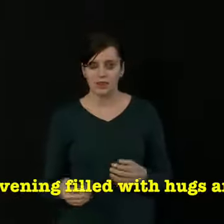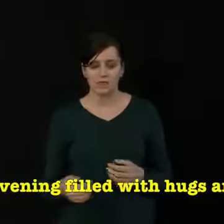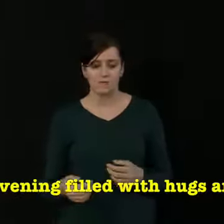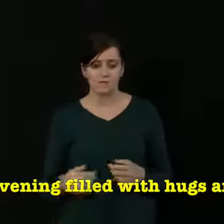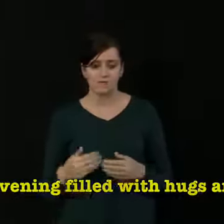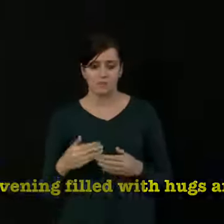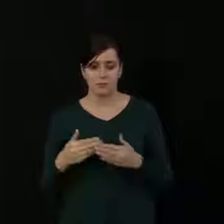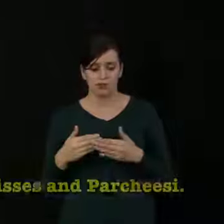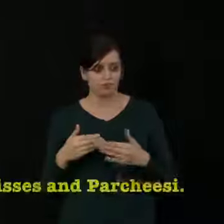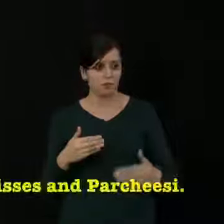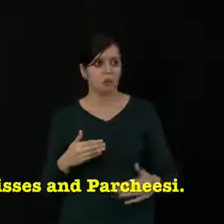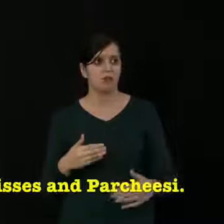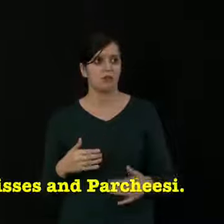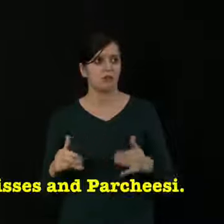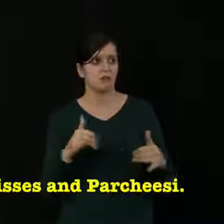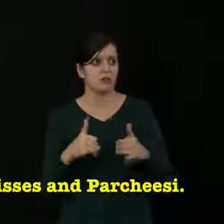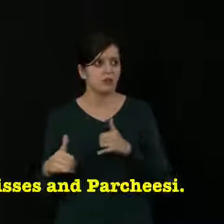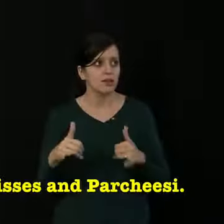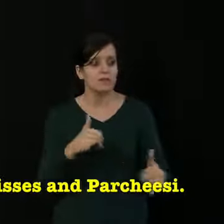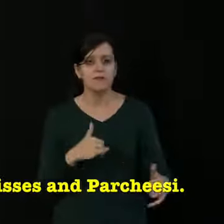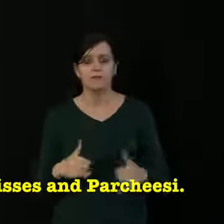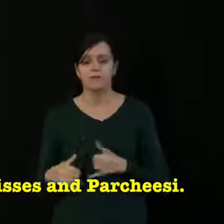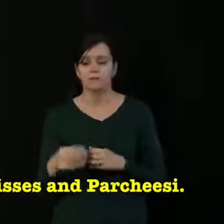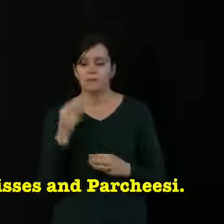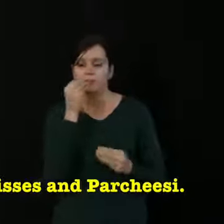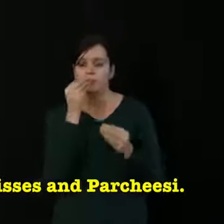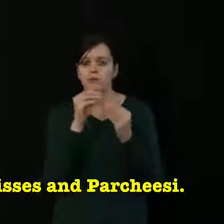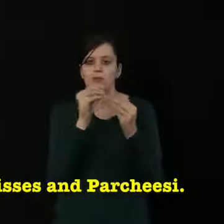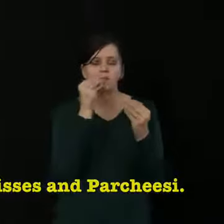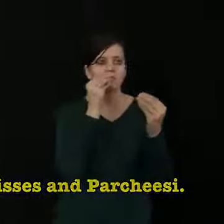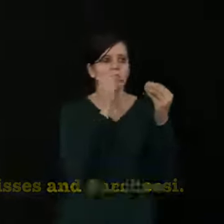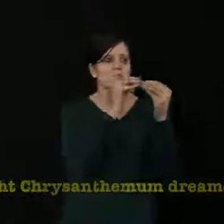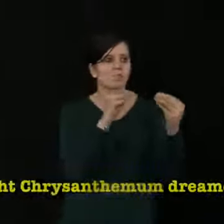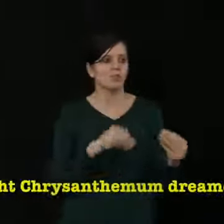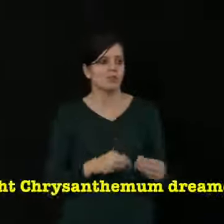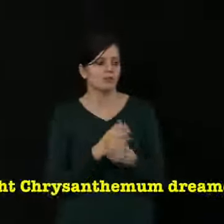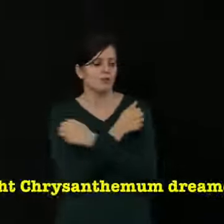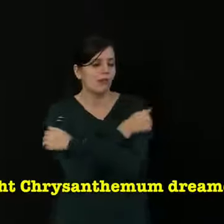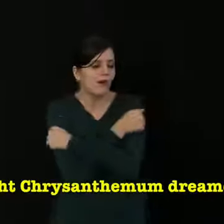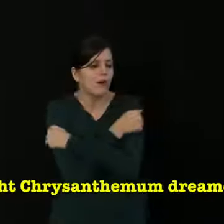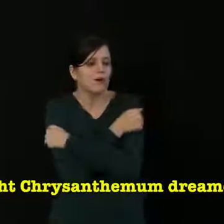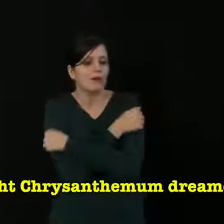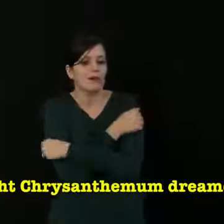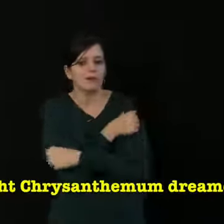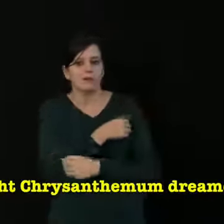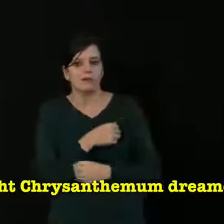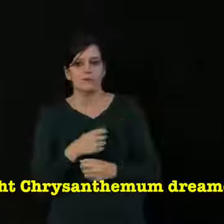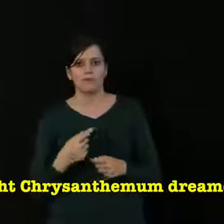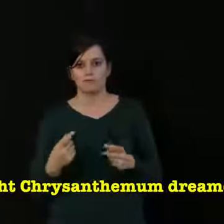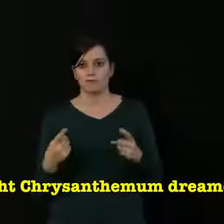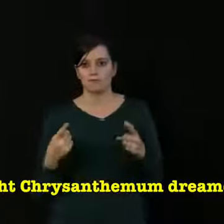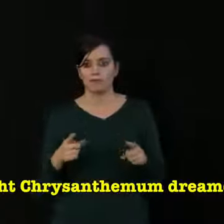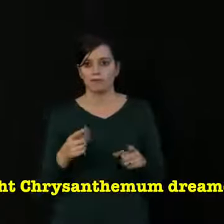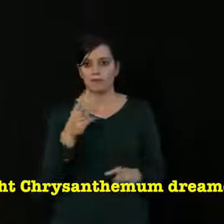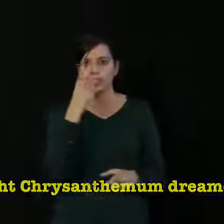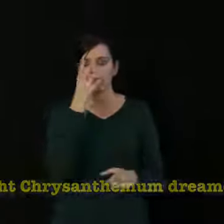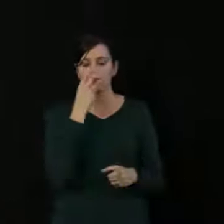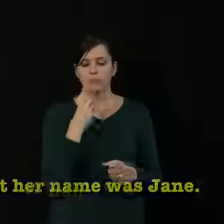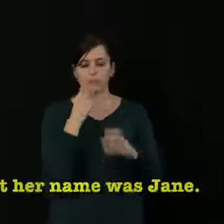hugs and kisses and parcheesi. That night, Chrysanthemum dreamed that her